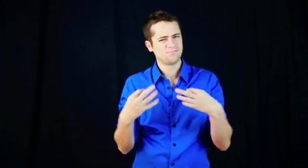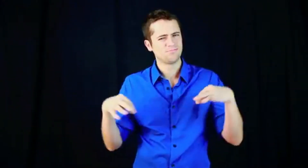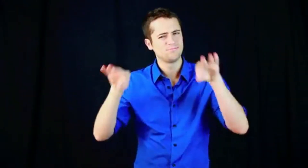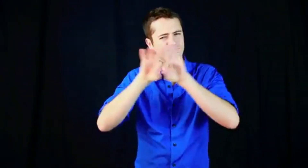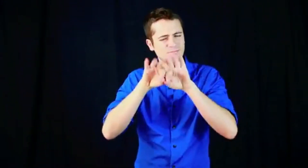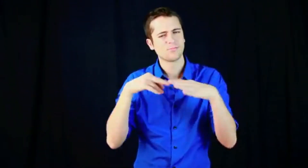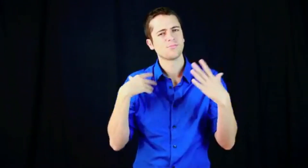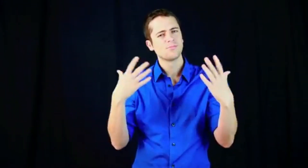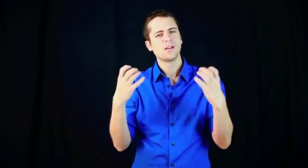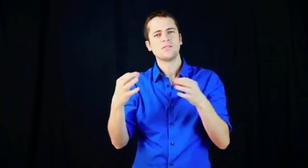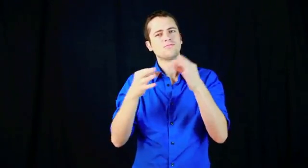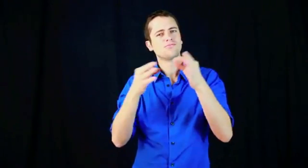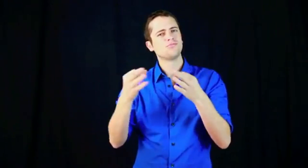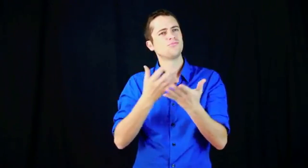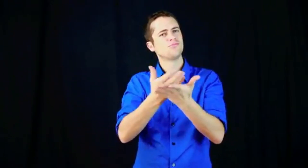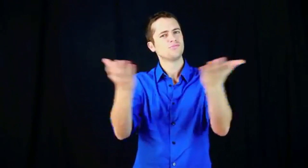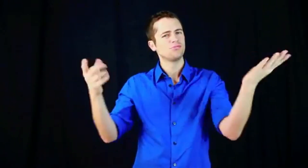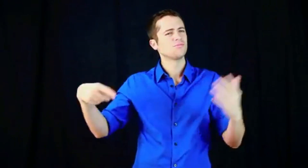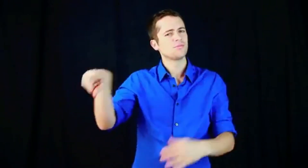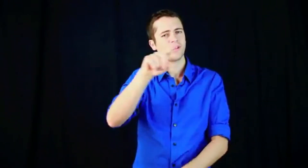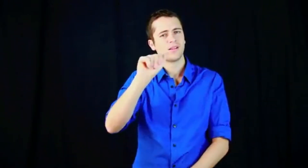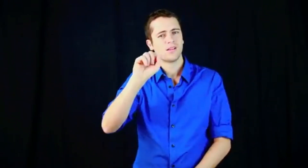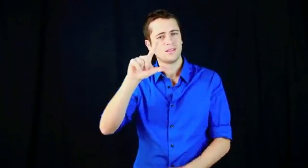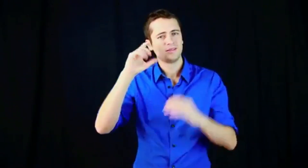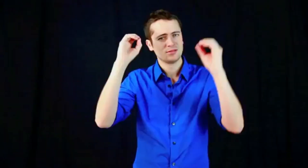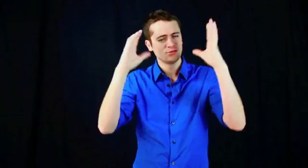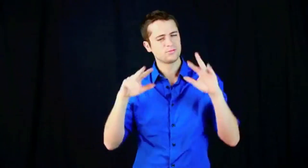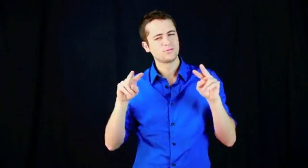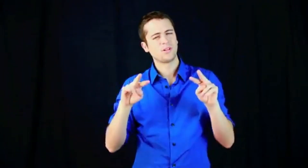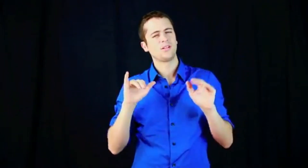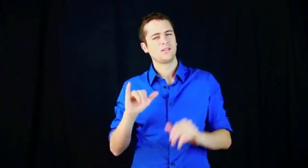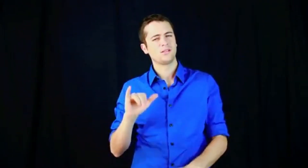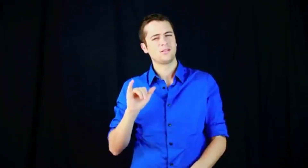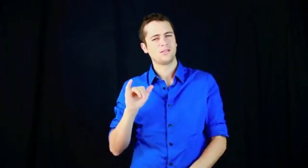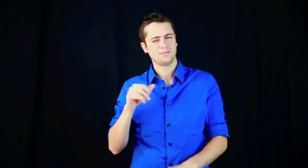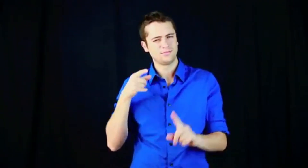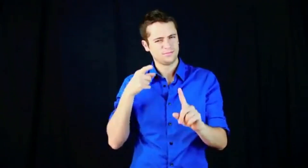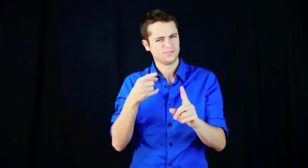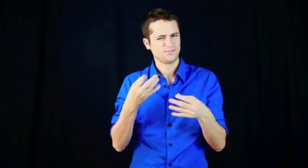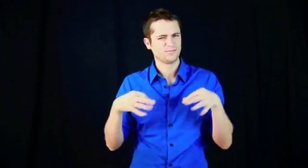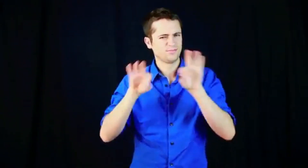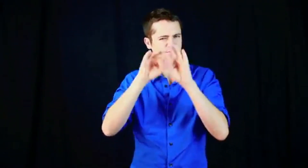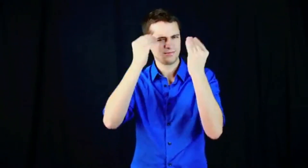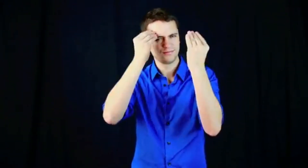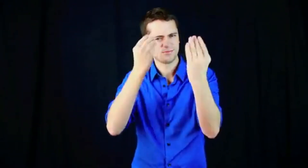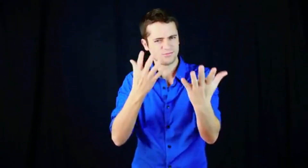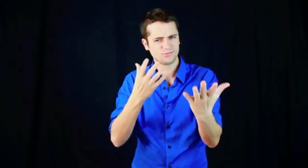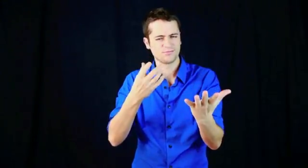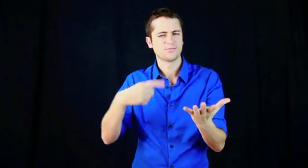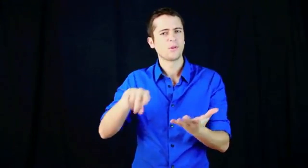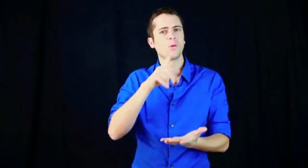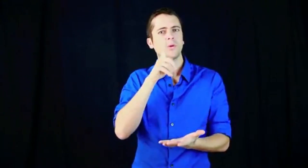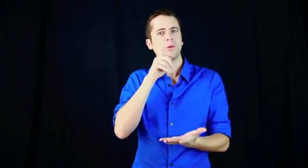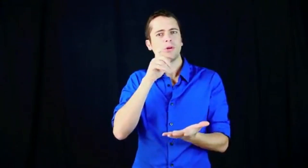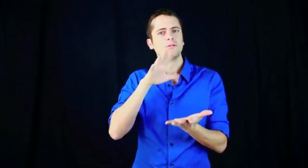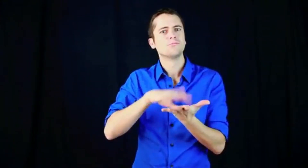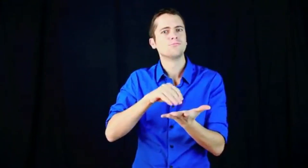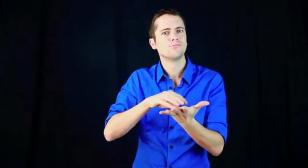are pretty intense. Now, ASL is a fully developed language with its own unique grammar, distinct from English. It's not